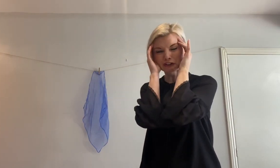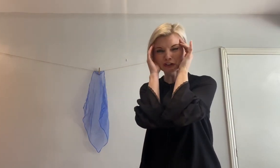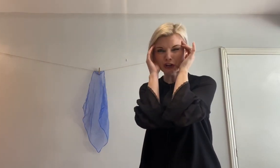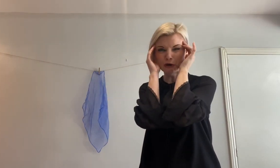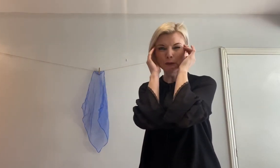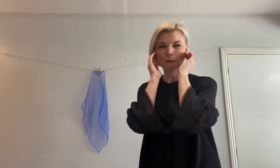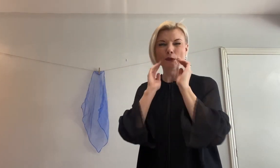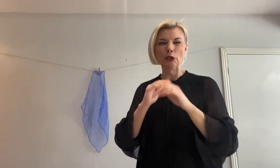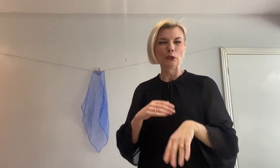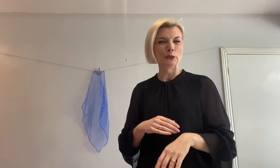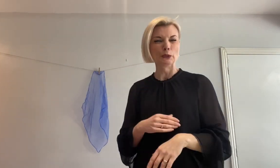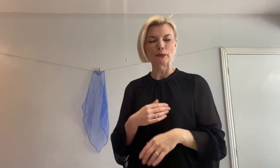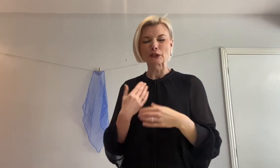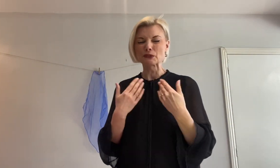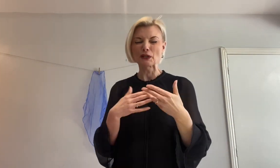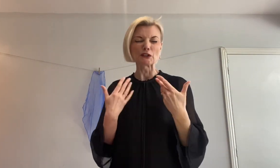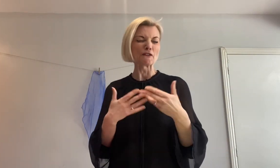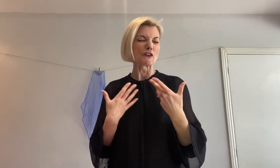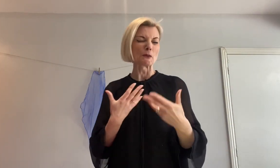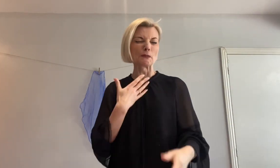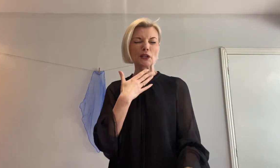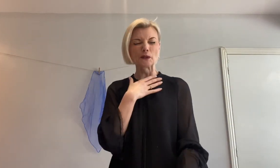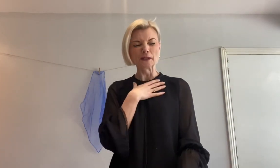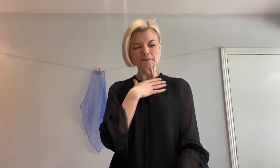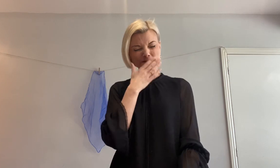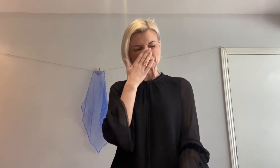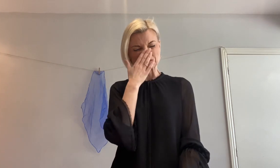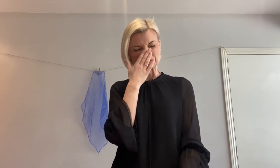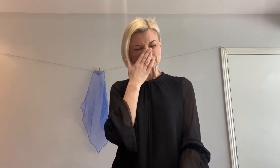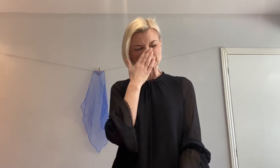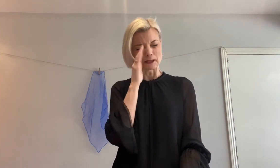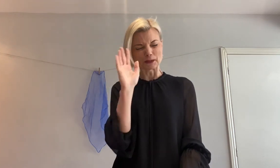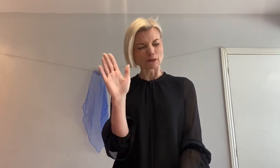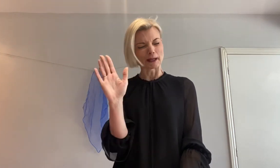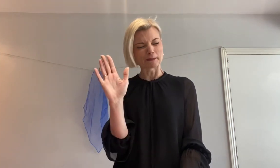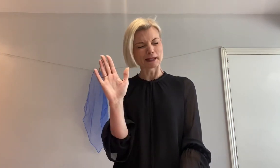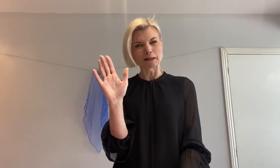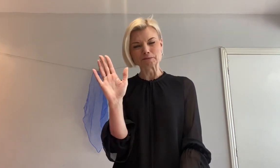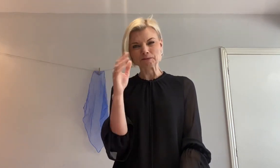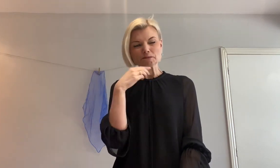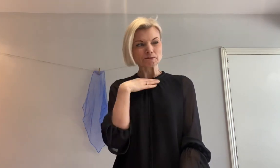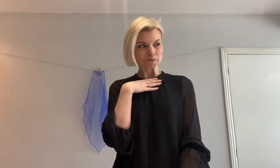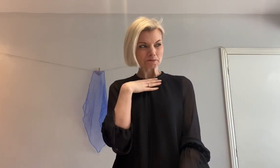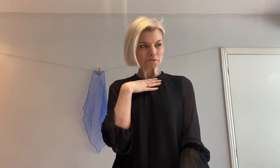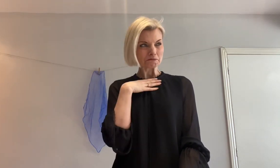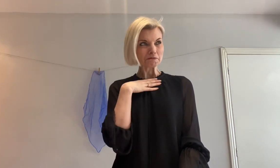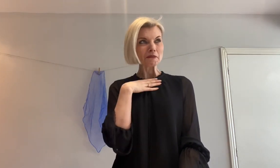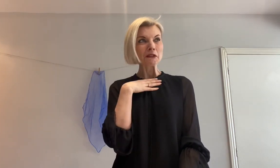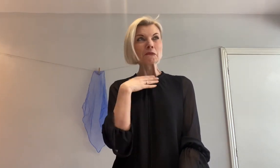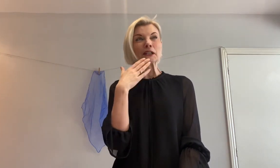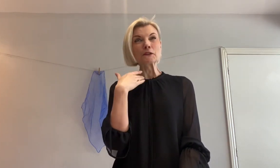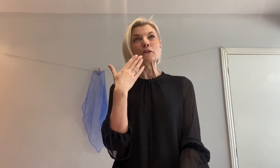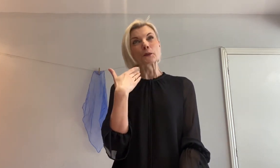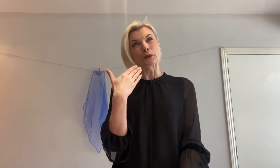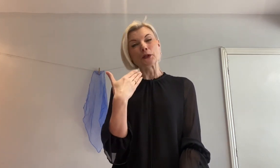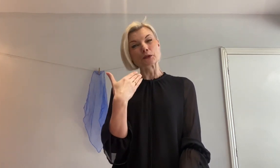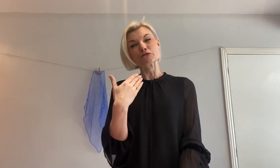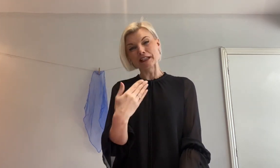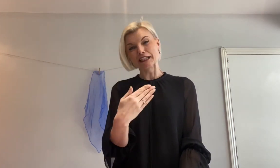so blue, because when you feel blue, I'll be all right in a minute. Oh, when you feel blue, you're really,